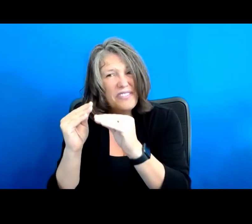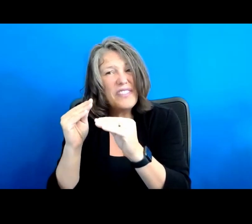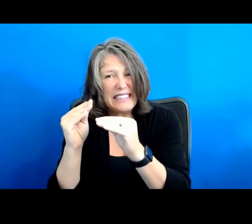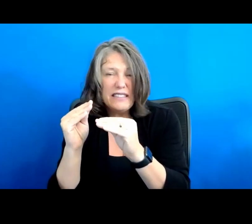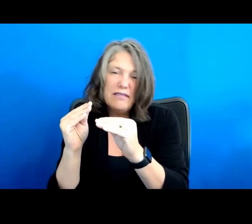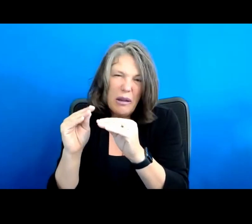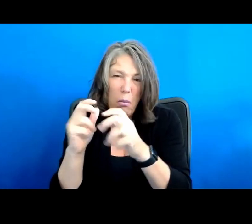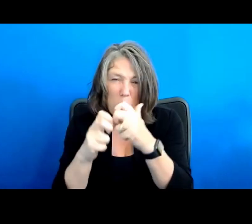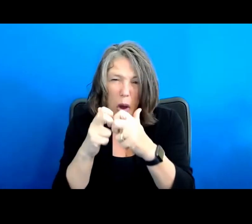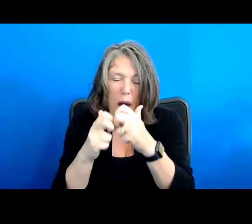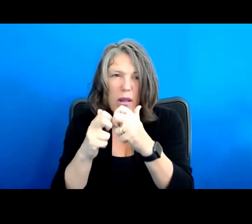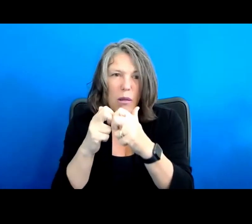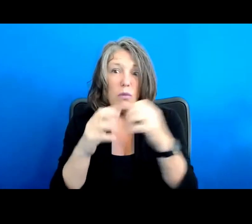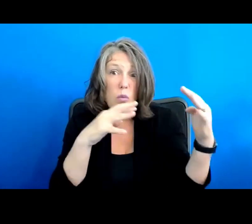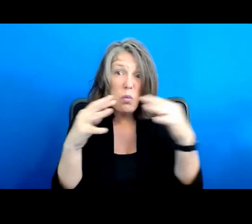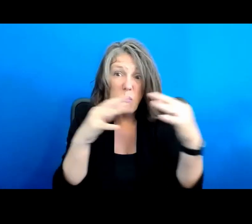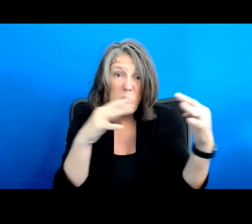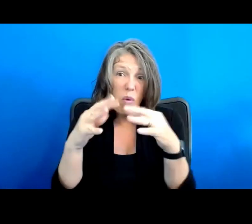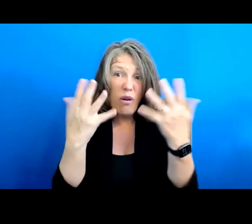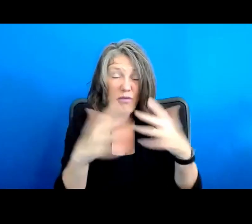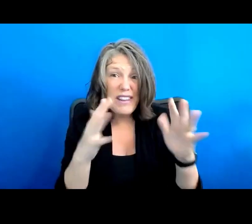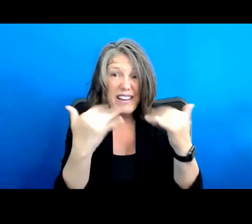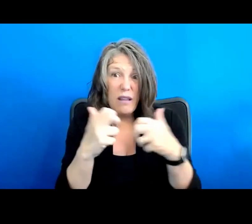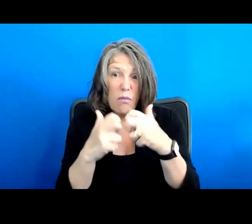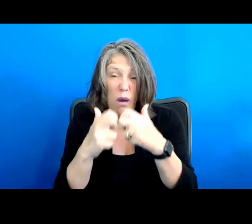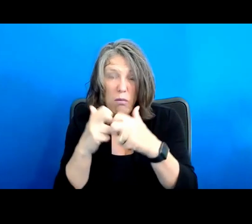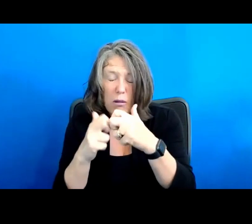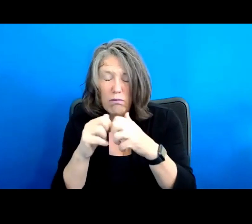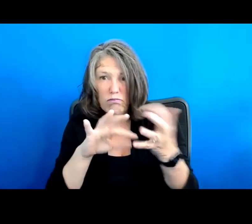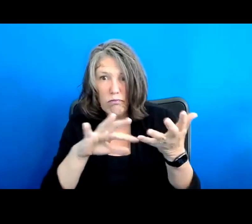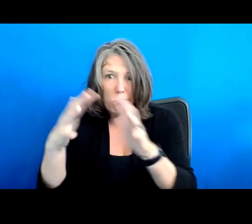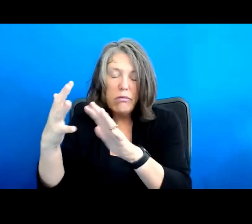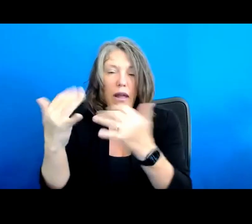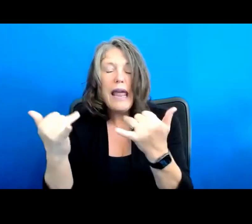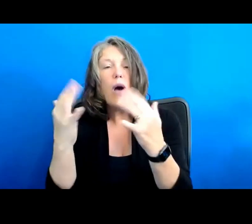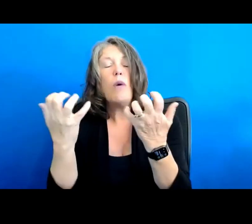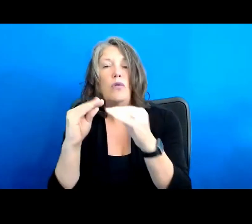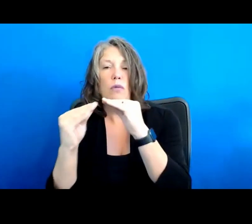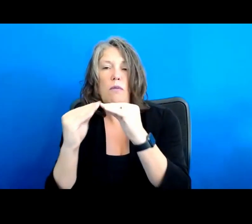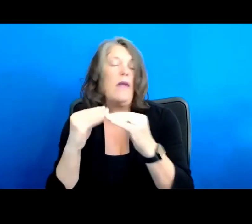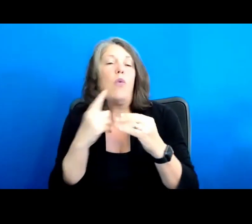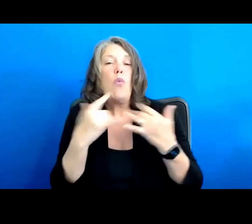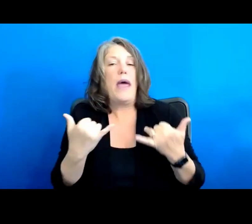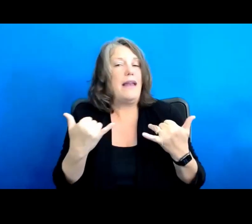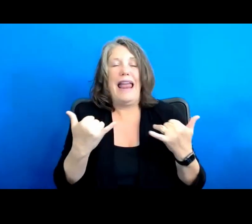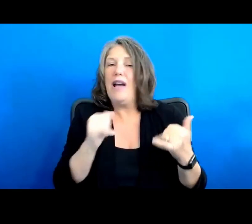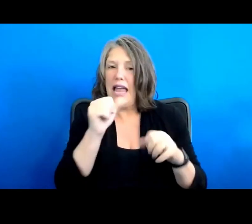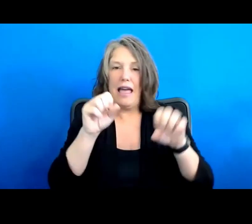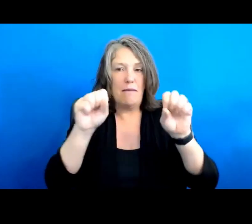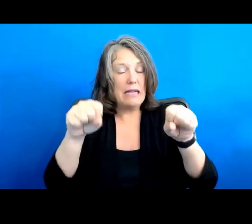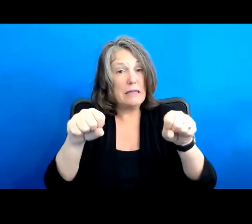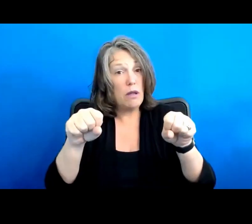problems in their countries. For the moment, that's not possible. By the way, there are